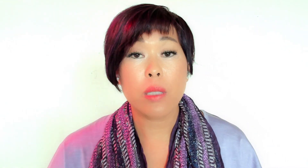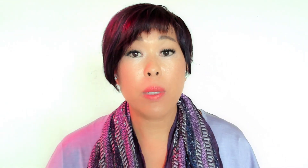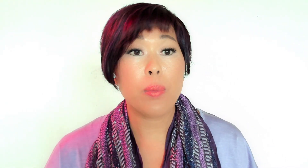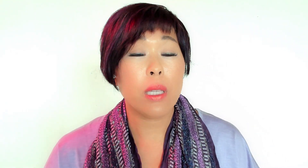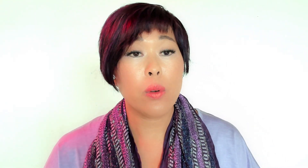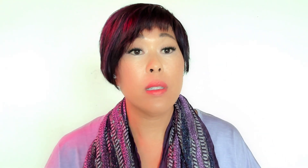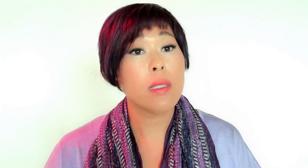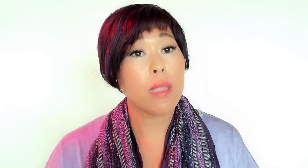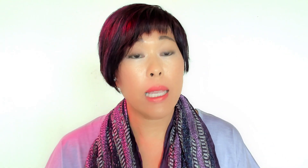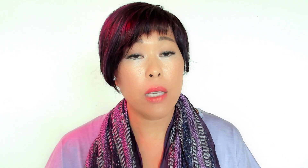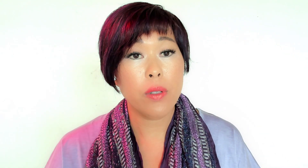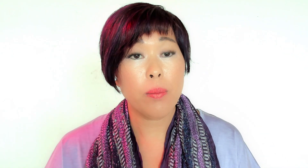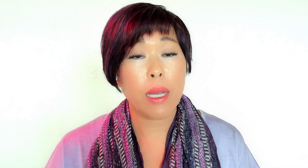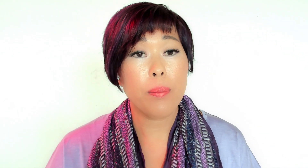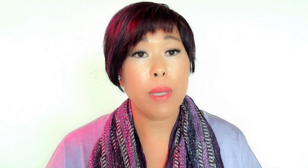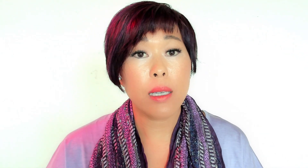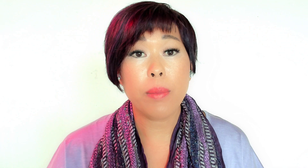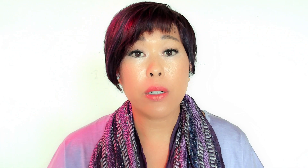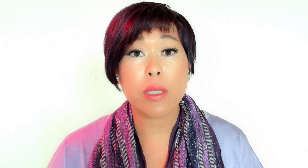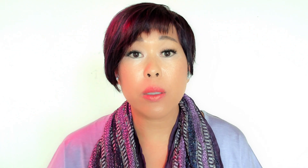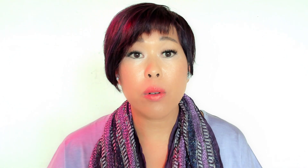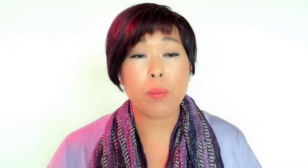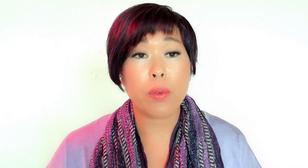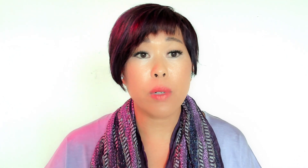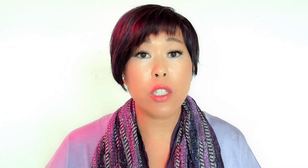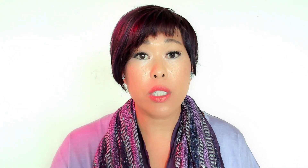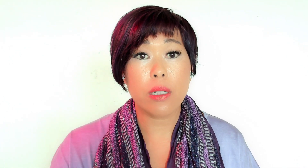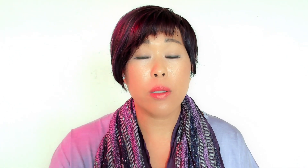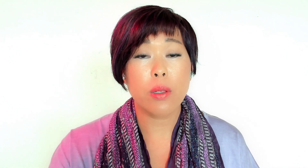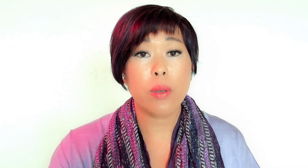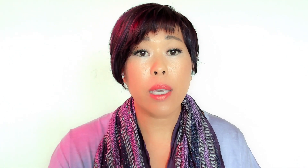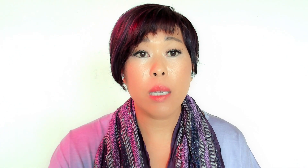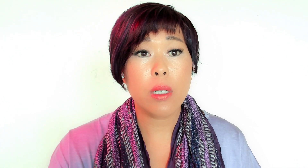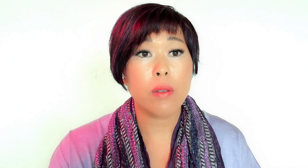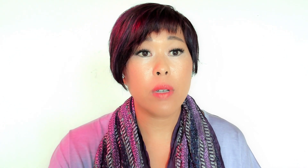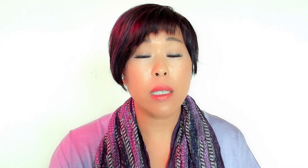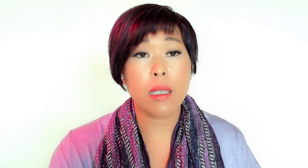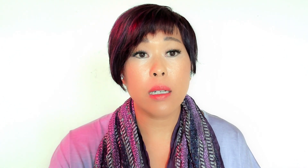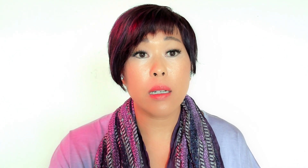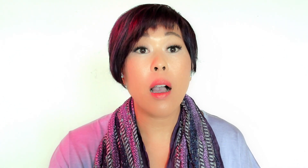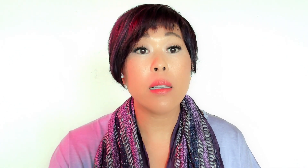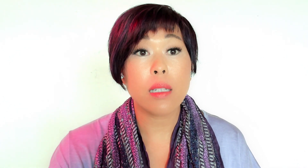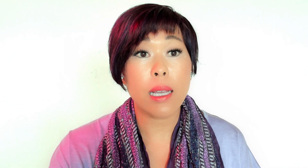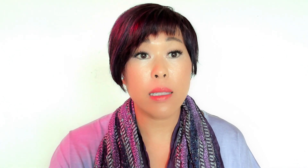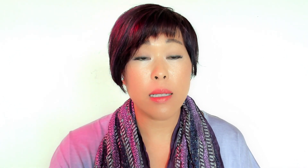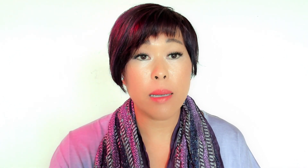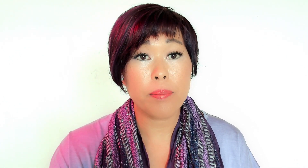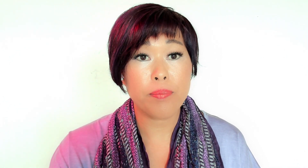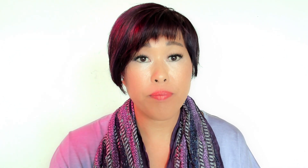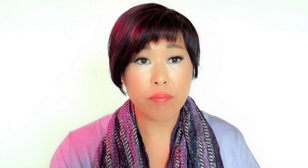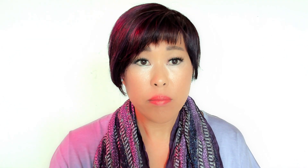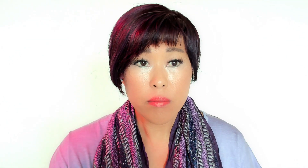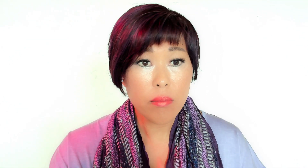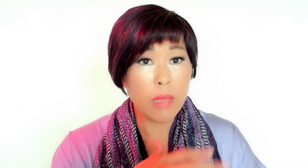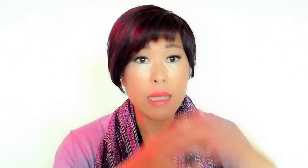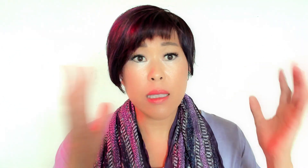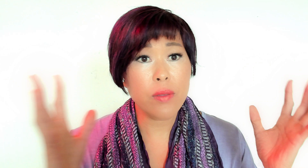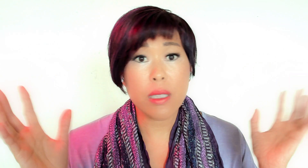people, they were enslaved by big American corporations who came to Hawaii and colonized them. And they lived in these